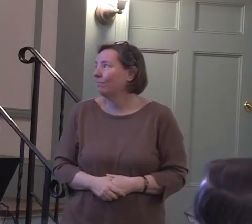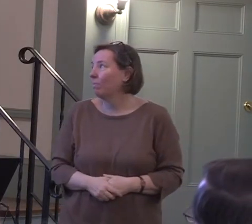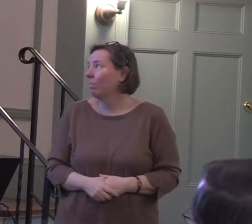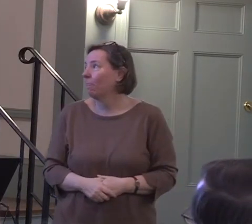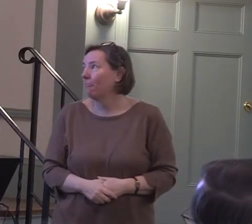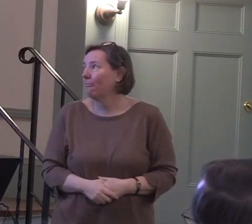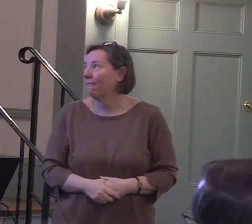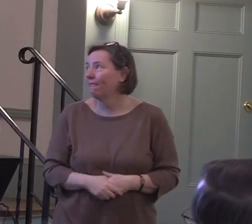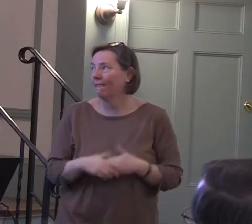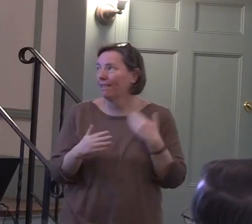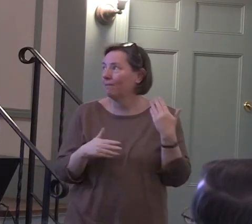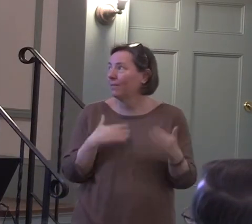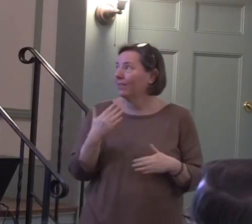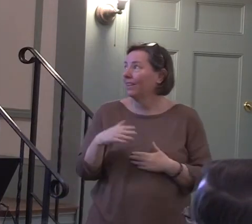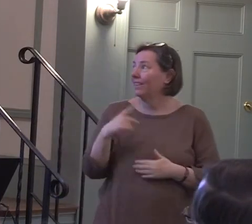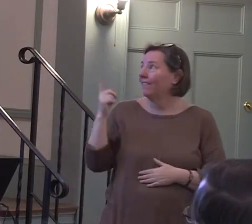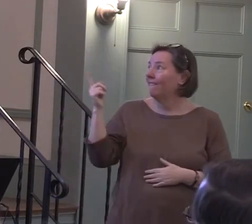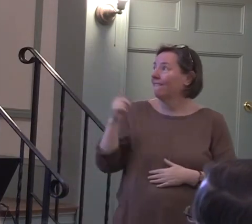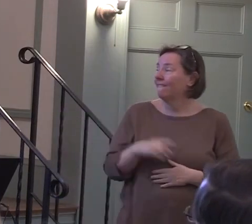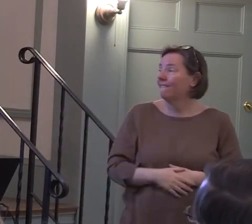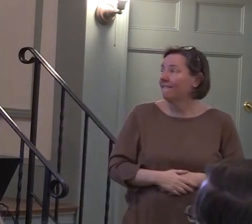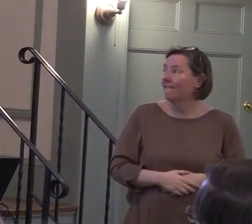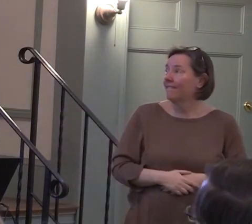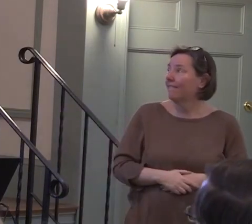So moving on.